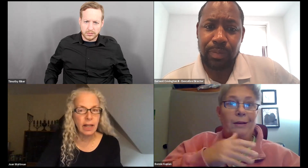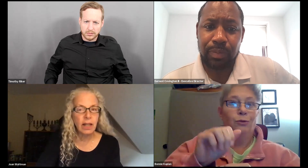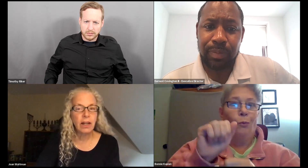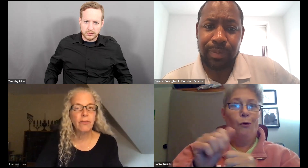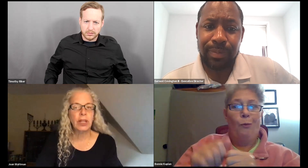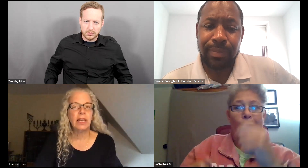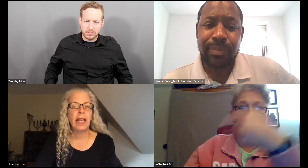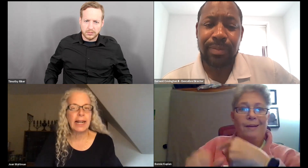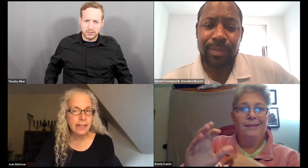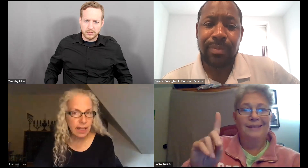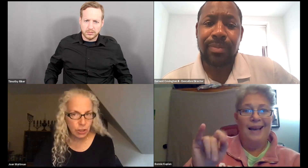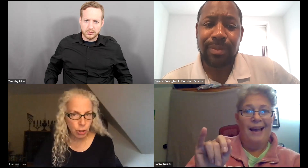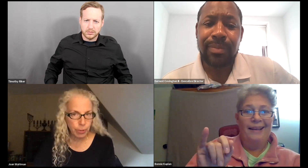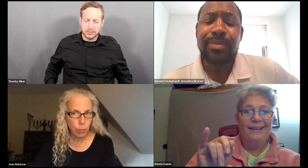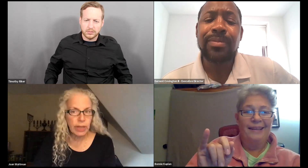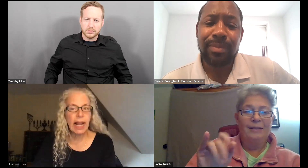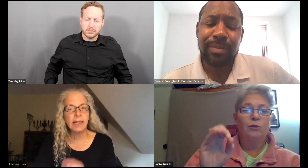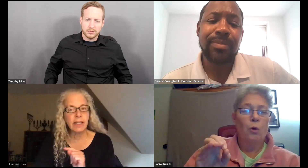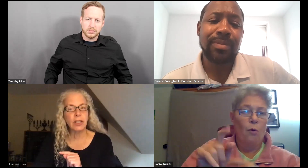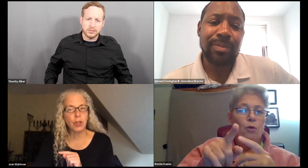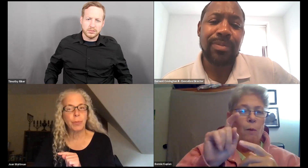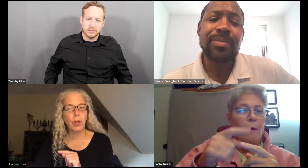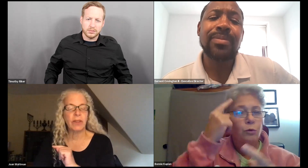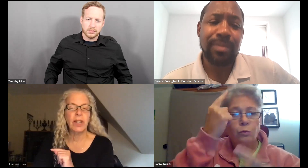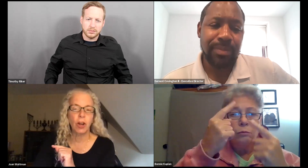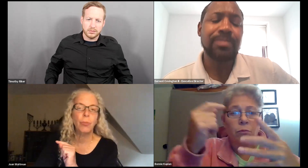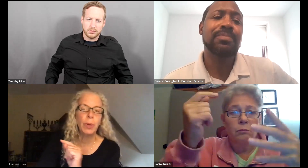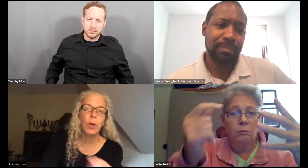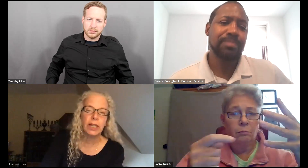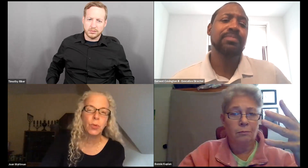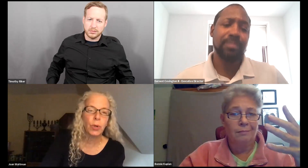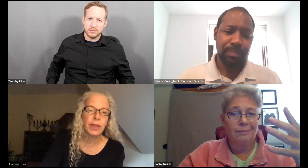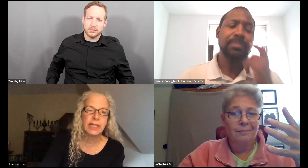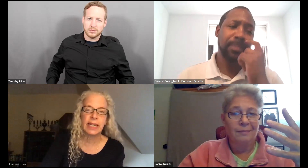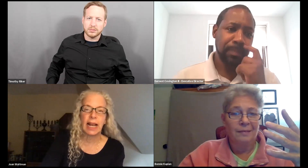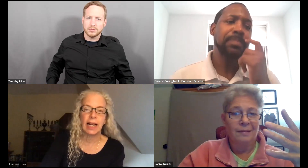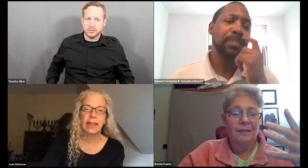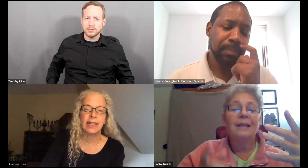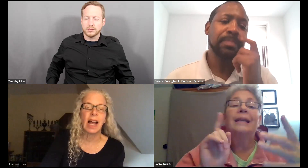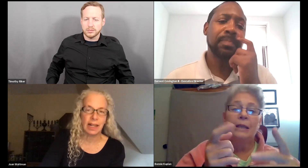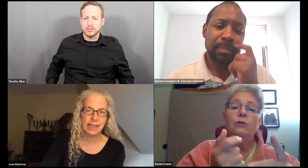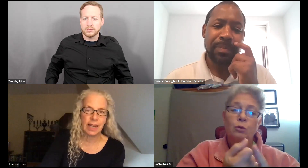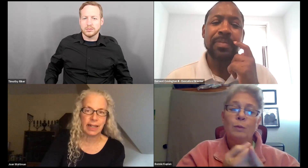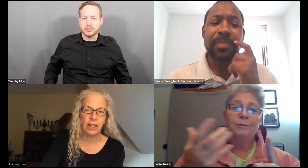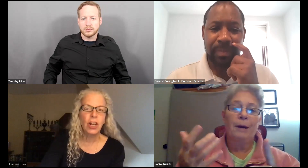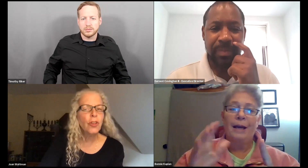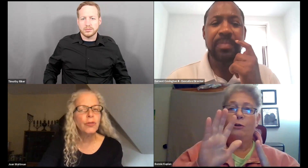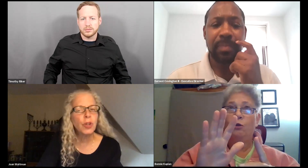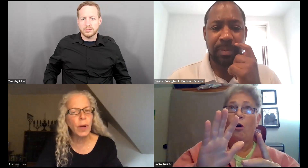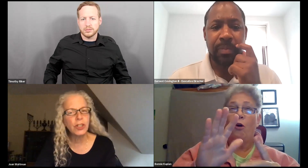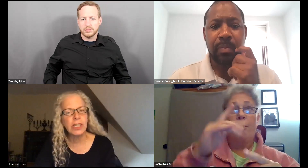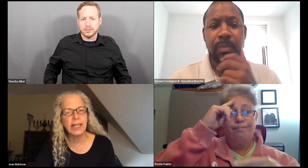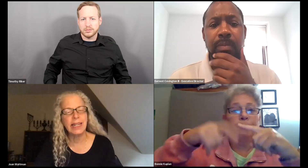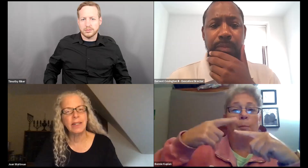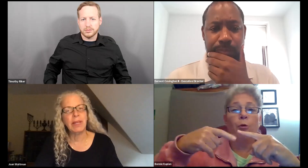VRI for the ASL interpreter. The ASL interpreter on the video will be willing to work with the CDI that's on site. Those